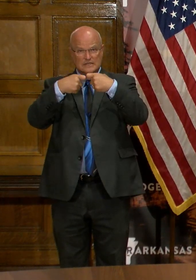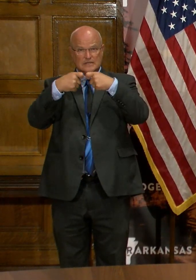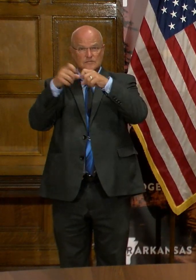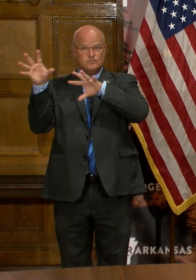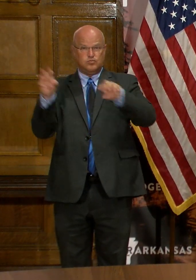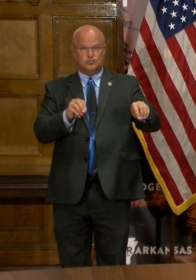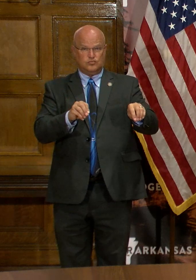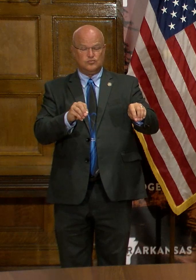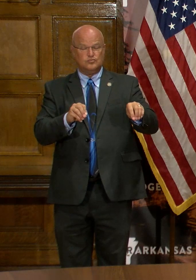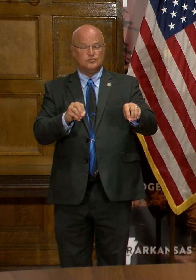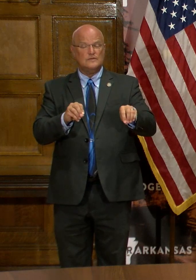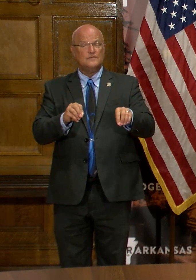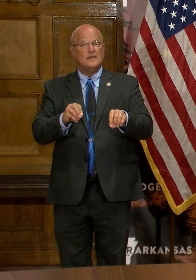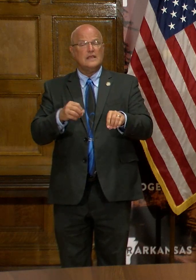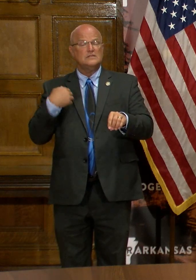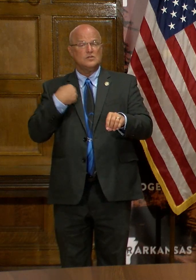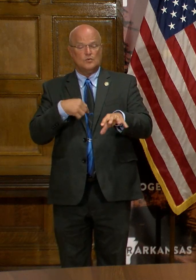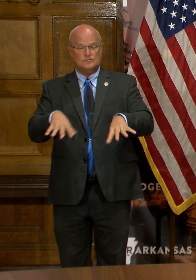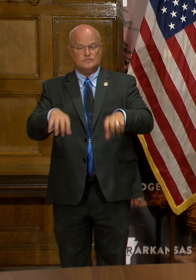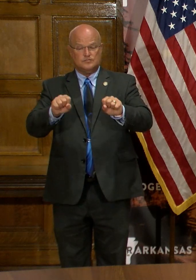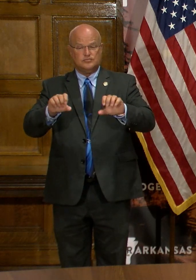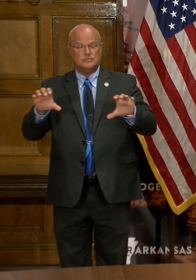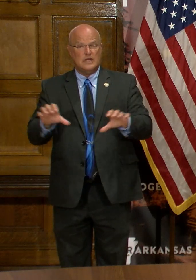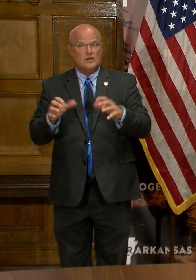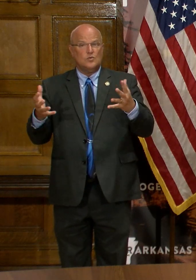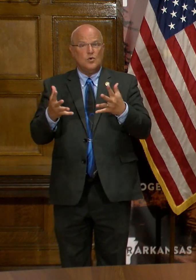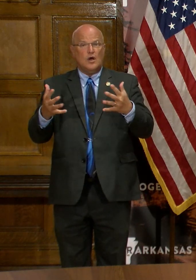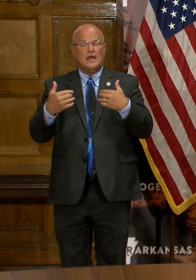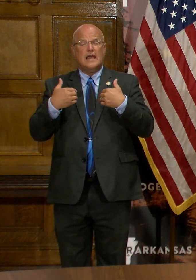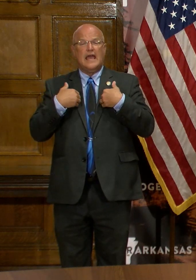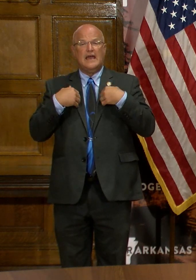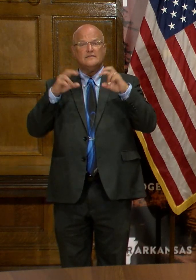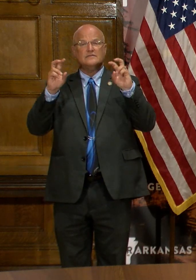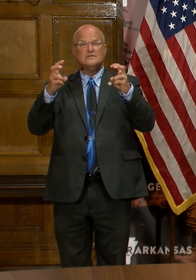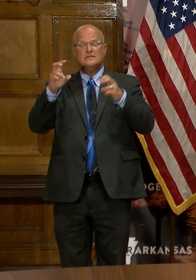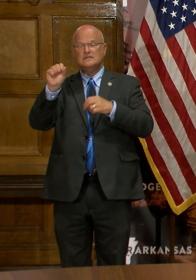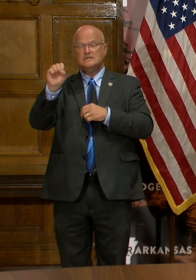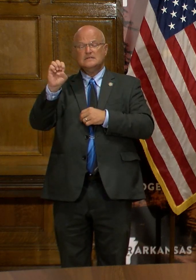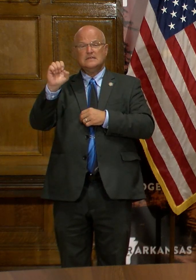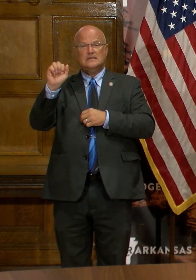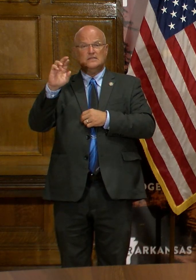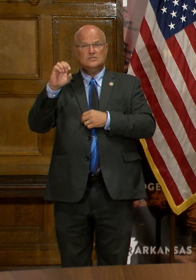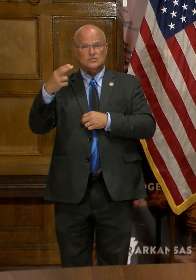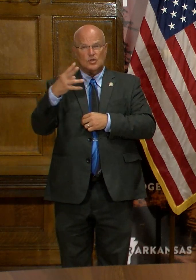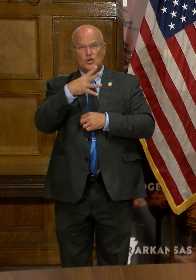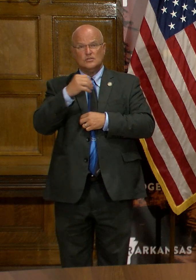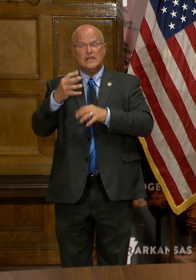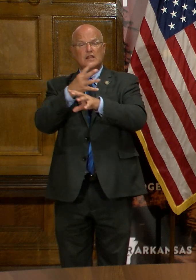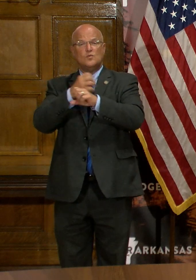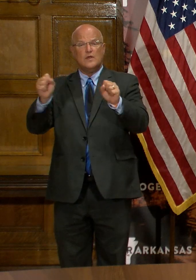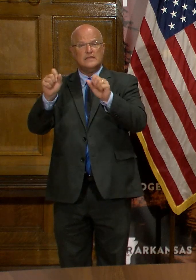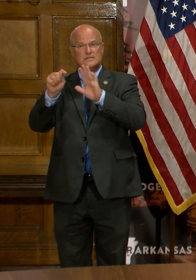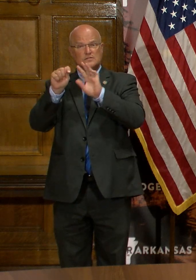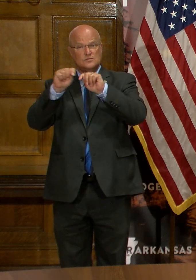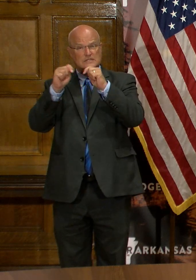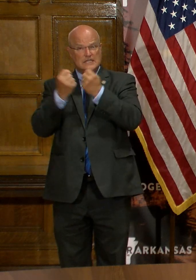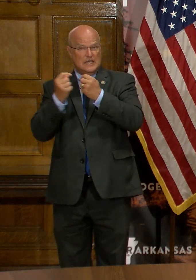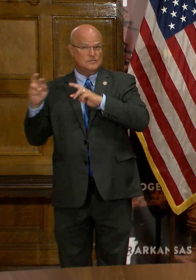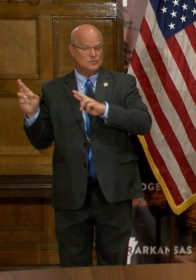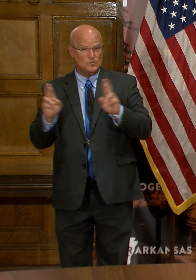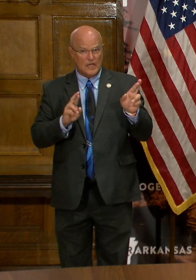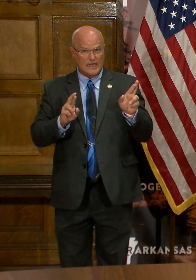outages. The action that we're taking is to have our search and rescue teams on standby. We are